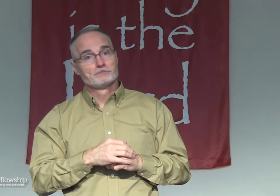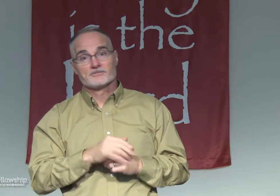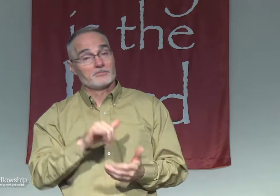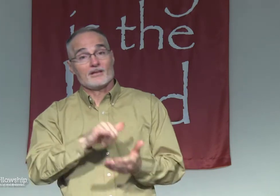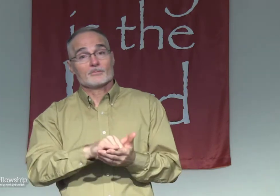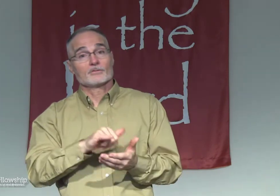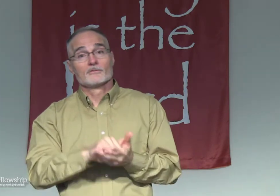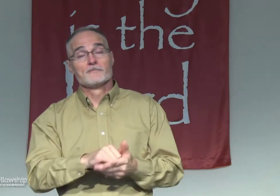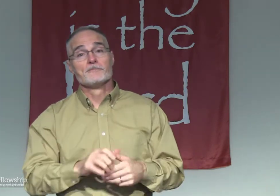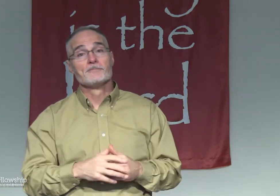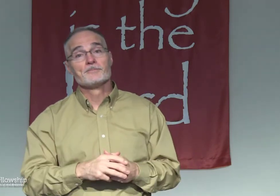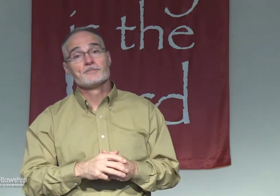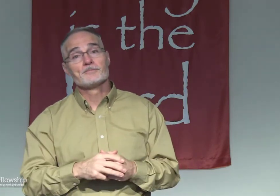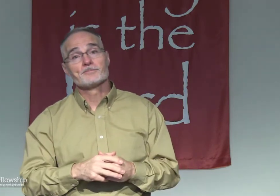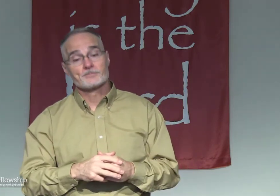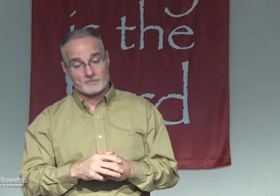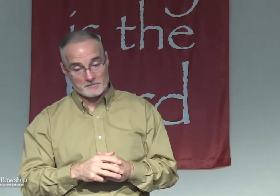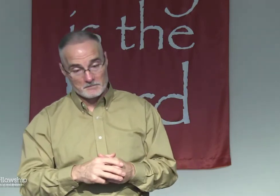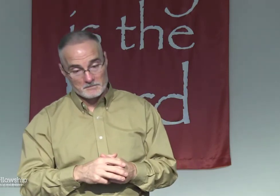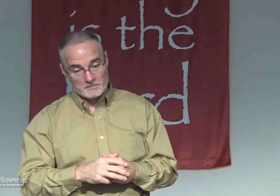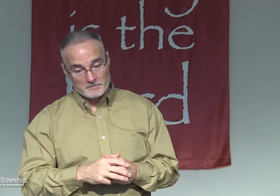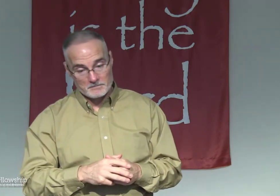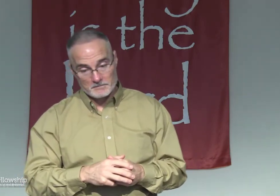commanded. It's impossible.